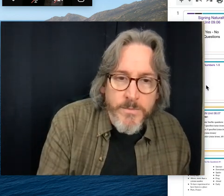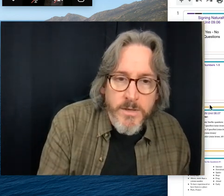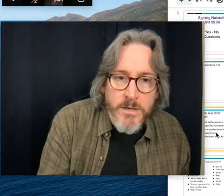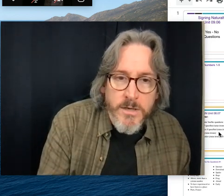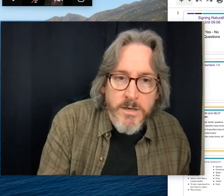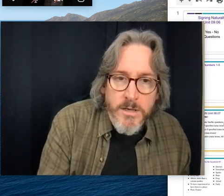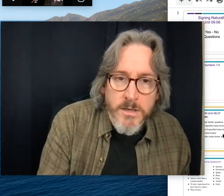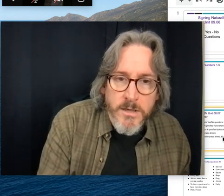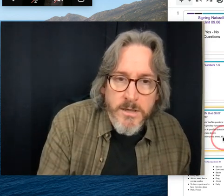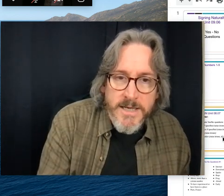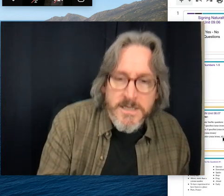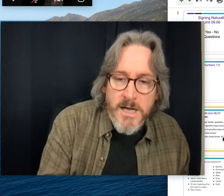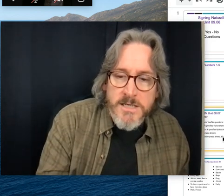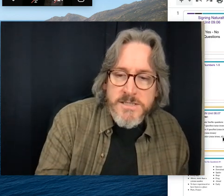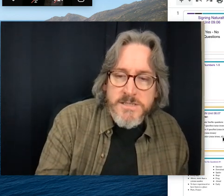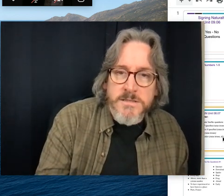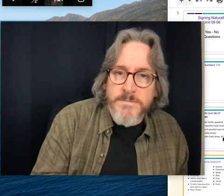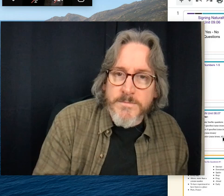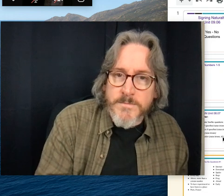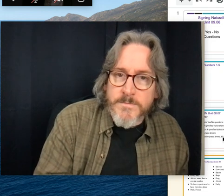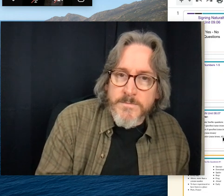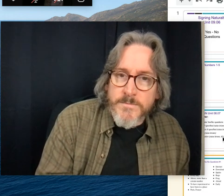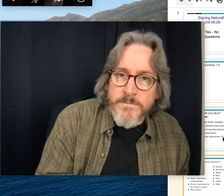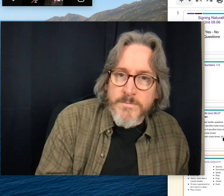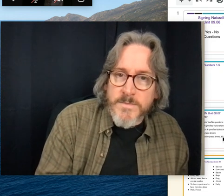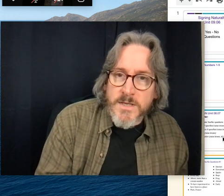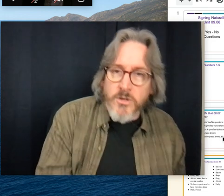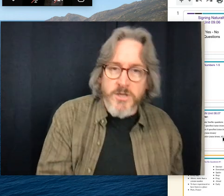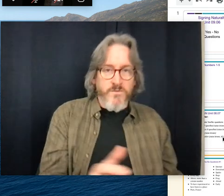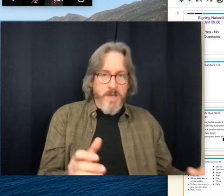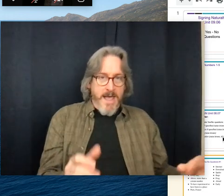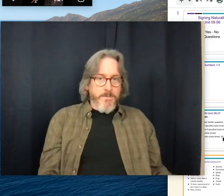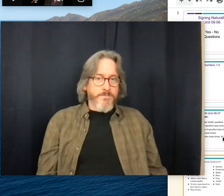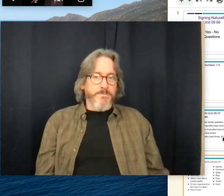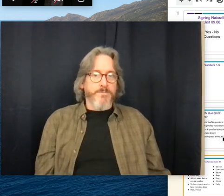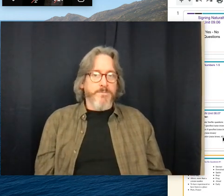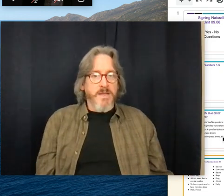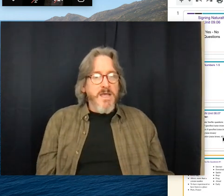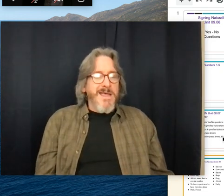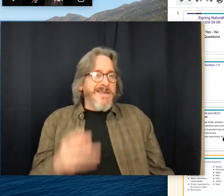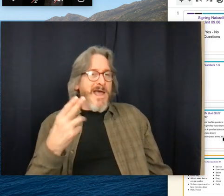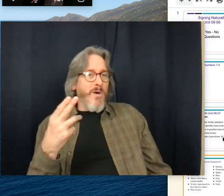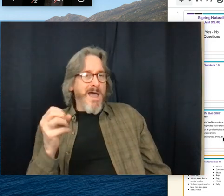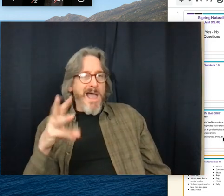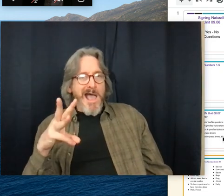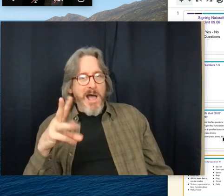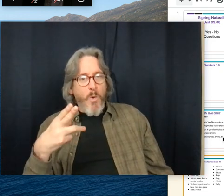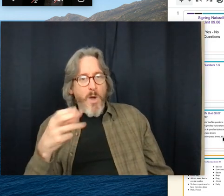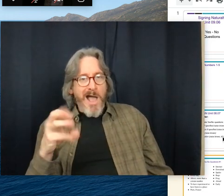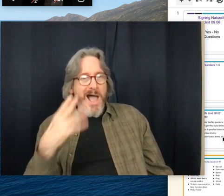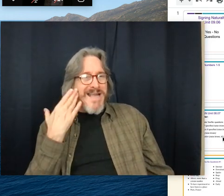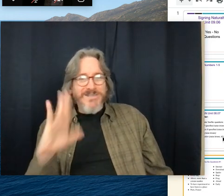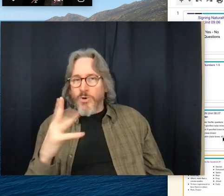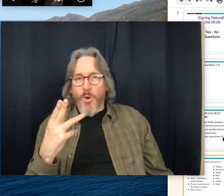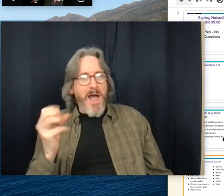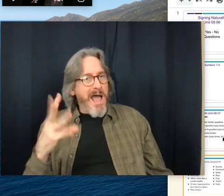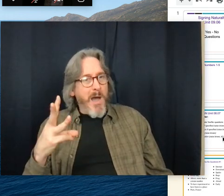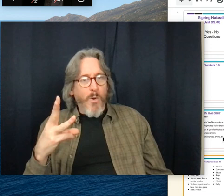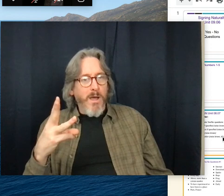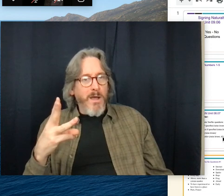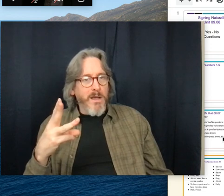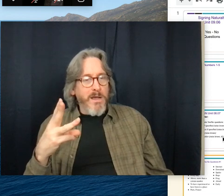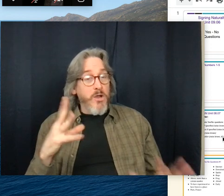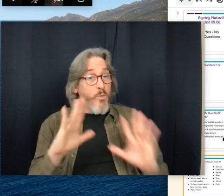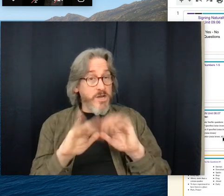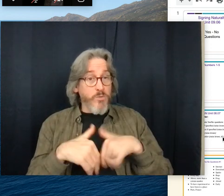So let us look at the vocab. Now, how? I don't know